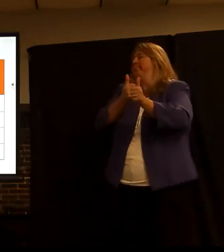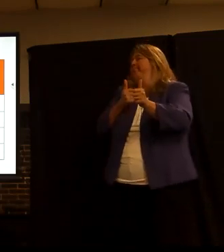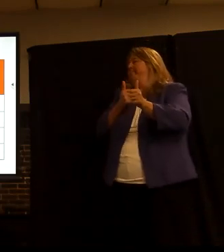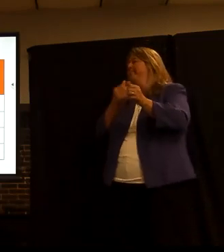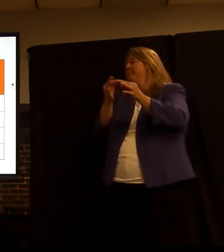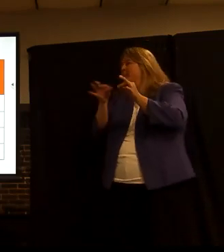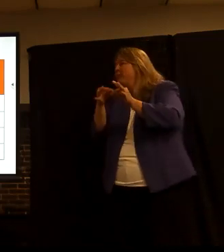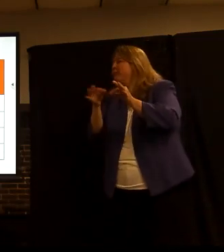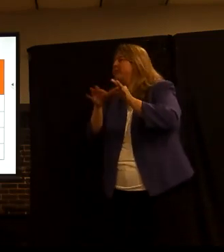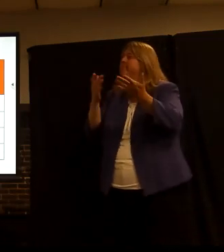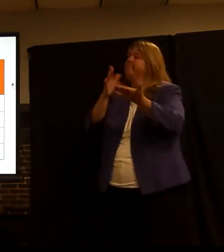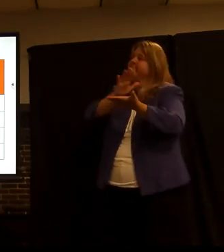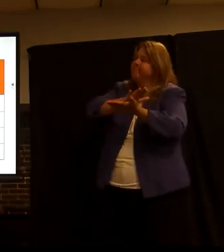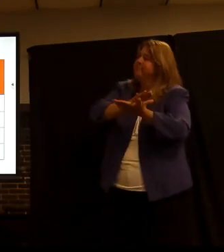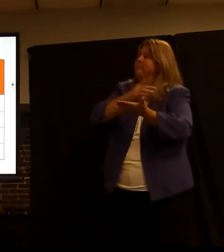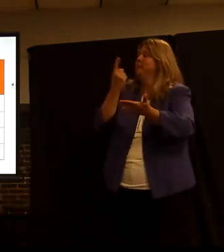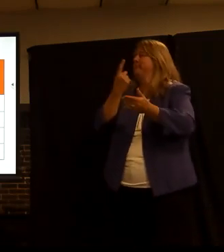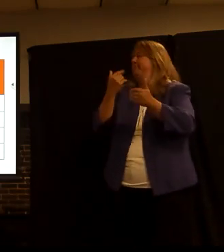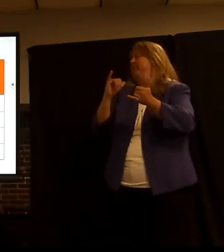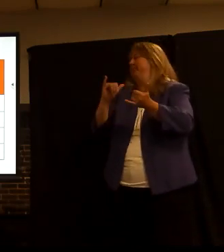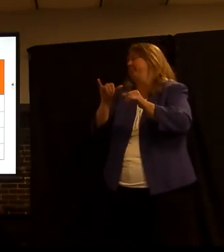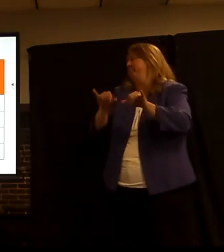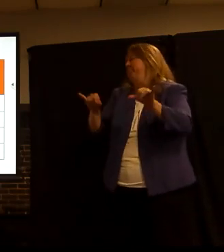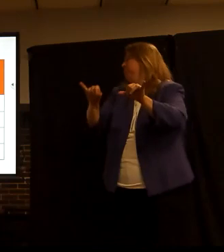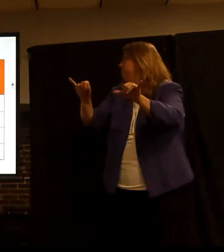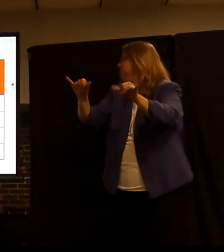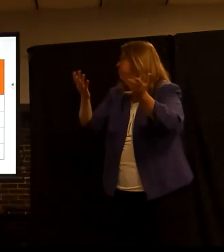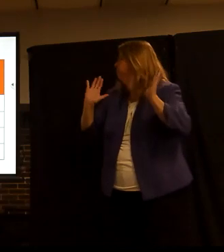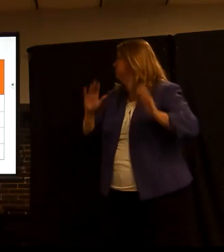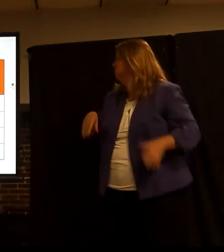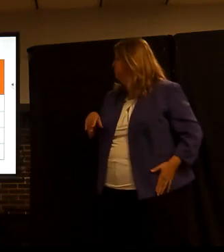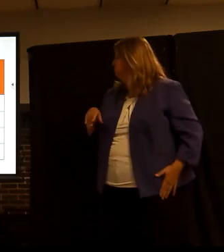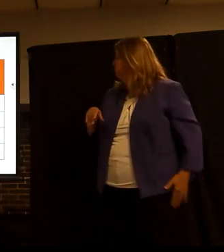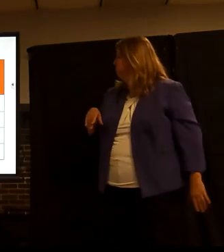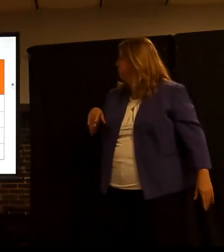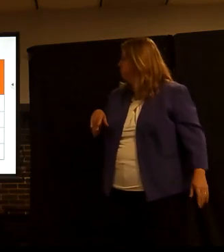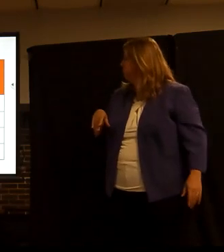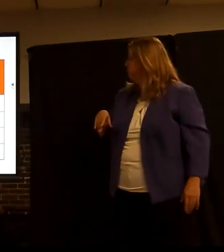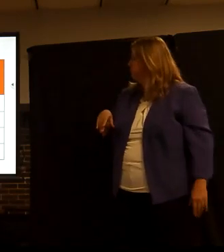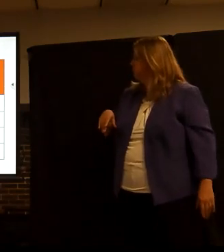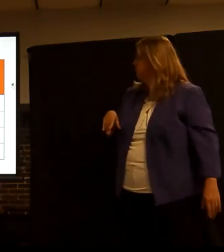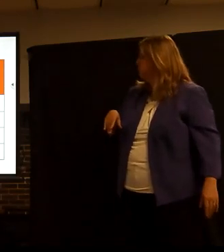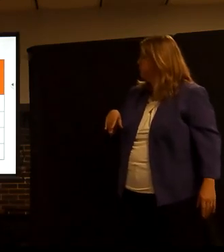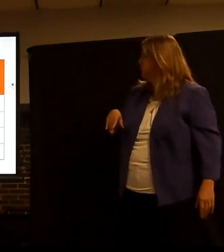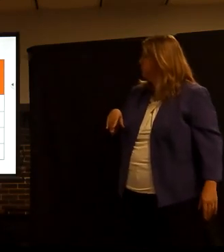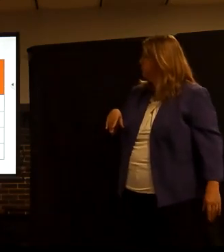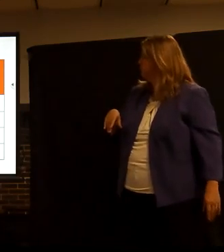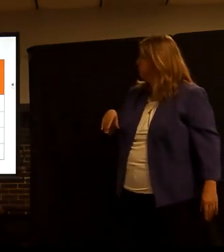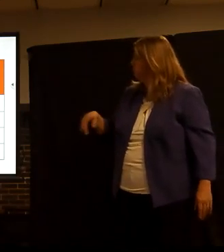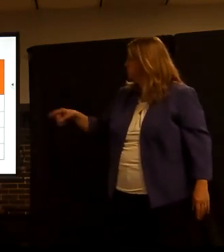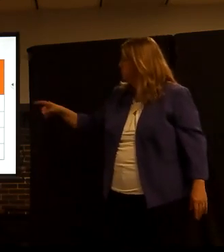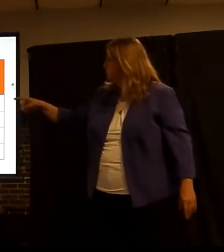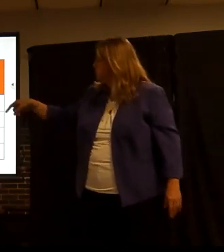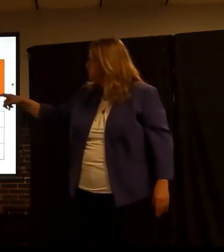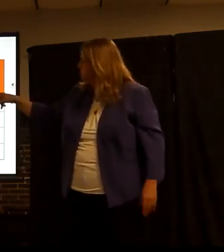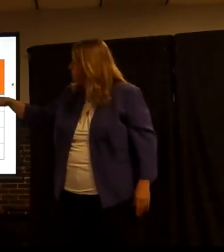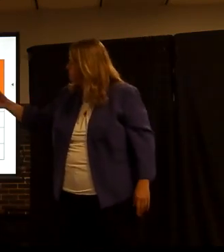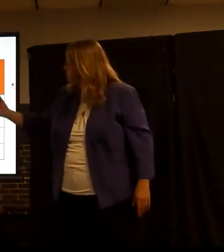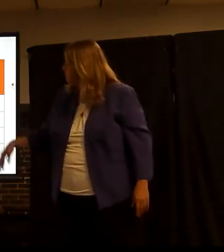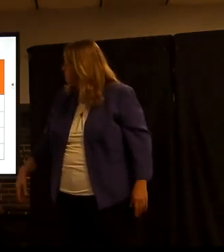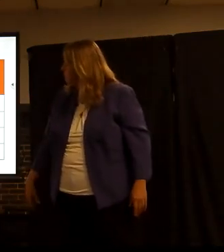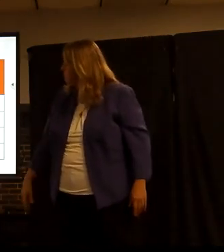Unfortunately, this isn't a new trend that we're seeing often when we have new students. They are delayed. They are not at grade level. So